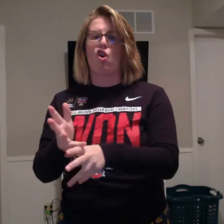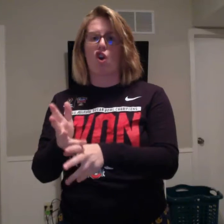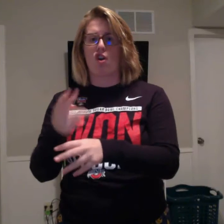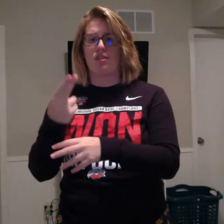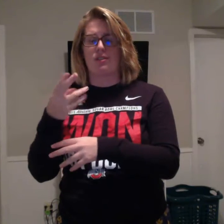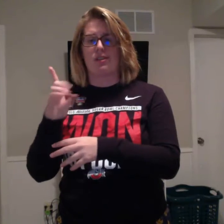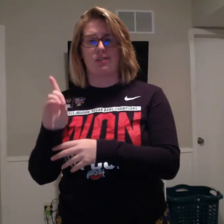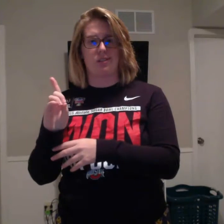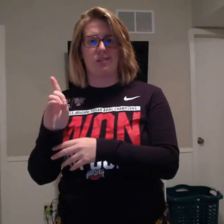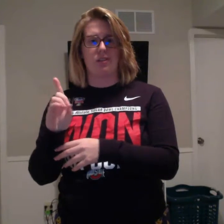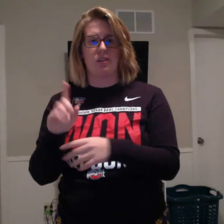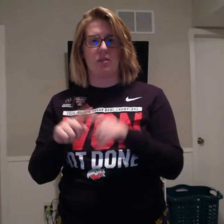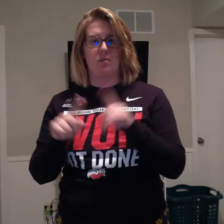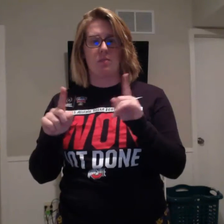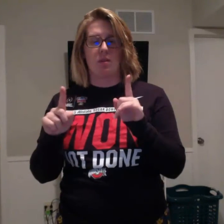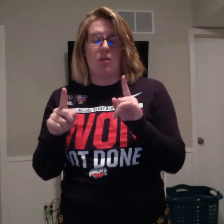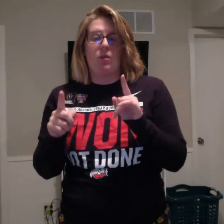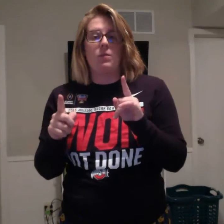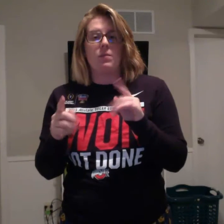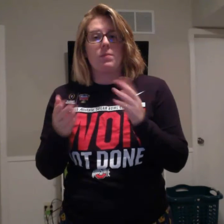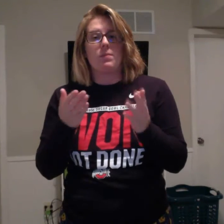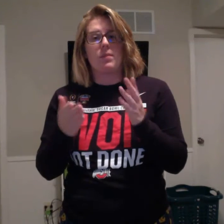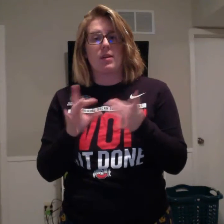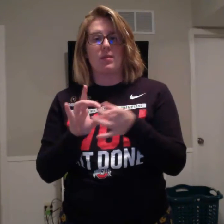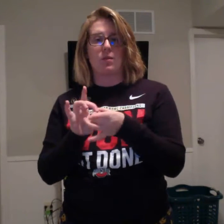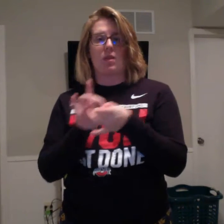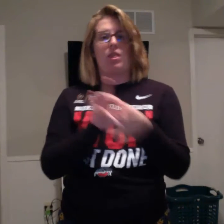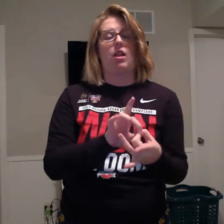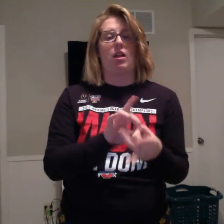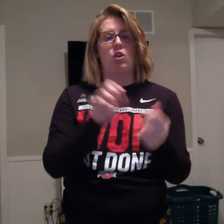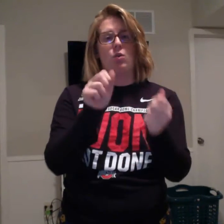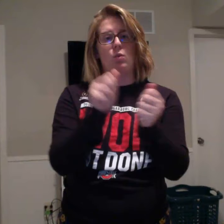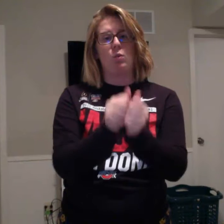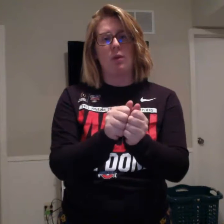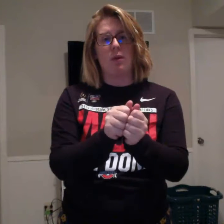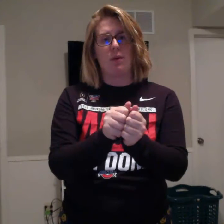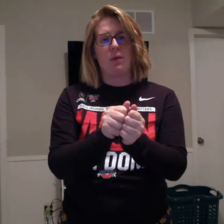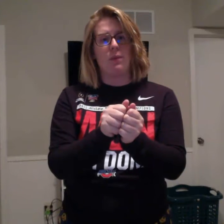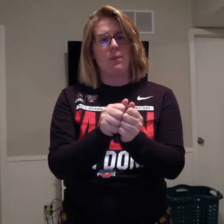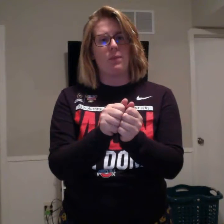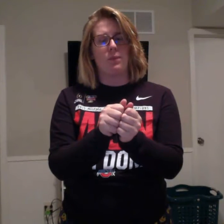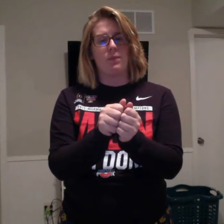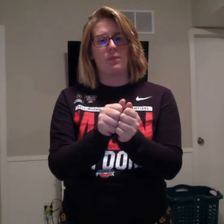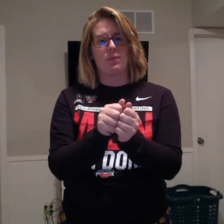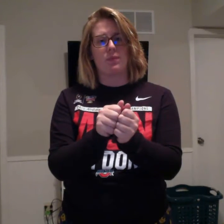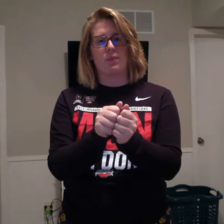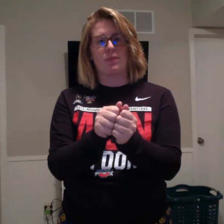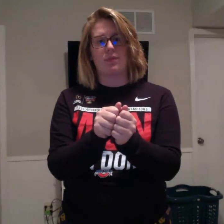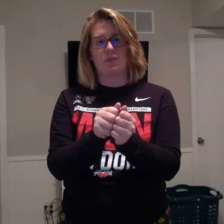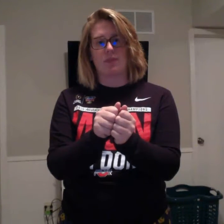to excitotoxicity, which is excessive signaling of these neurons, which leads to high intracellular